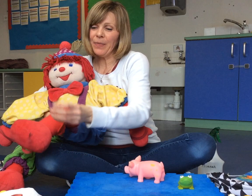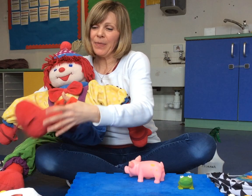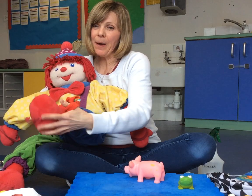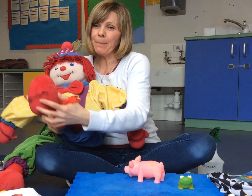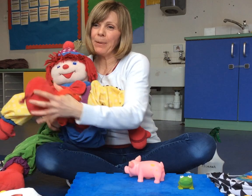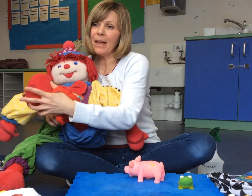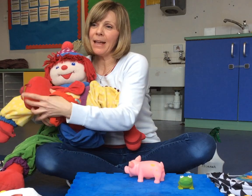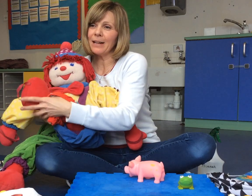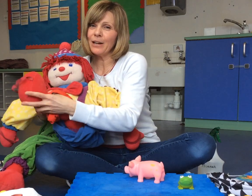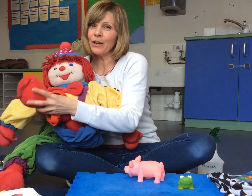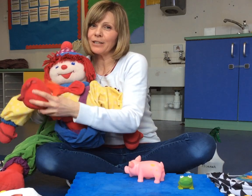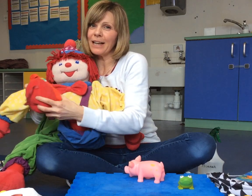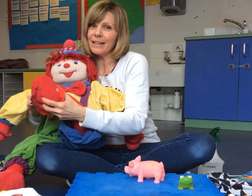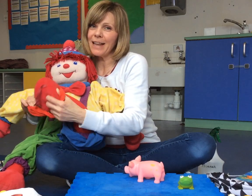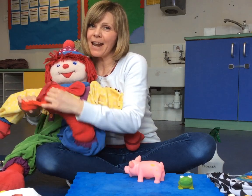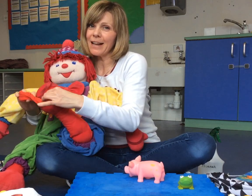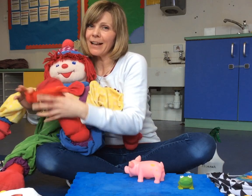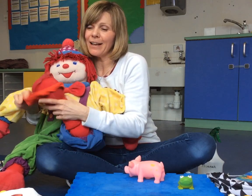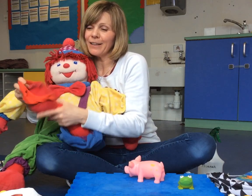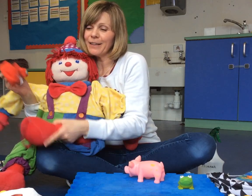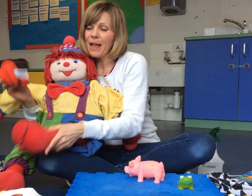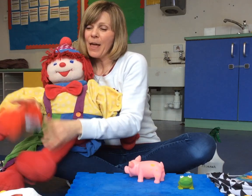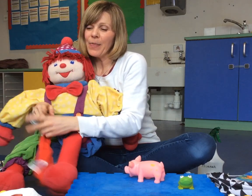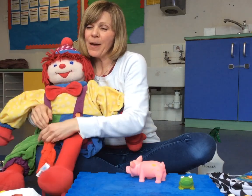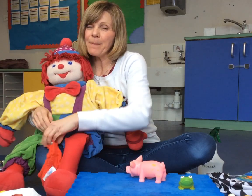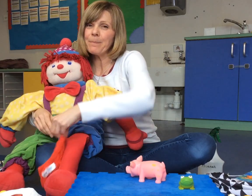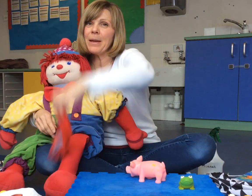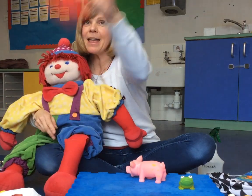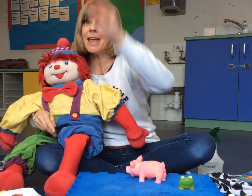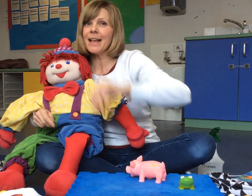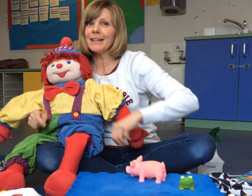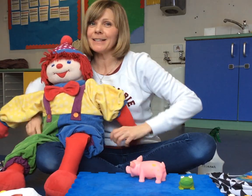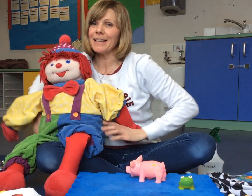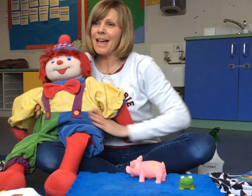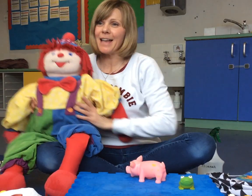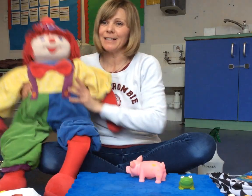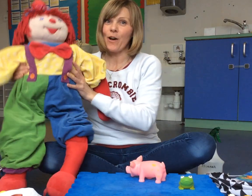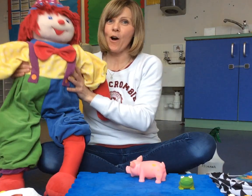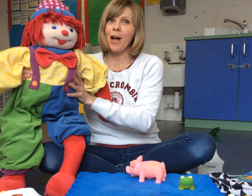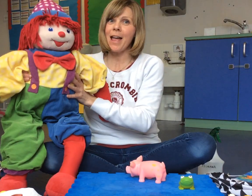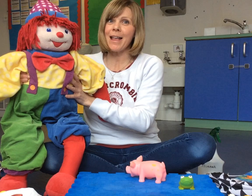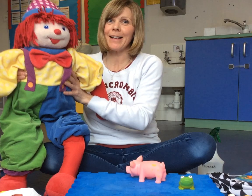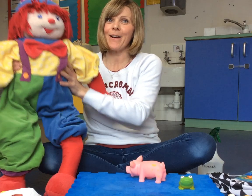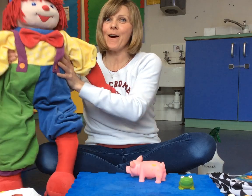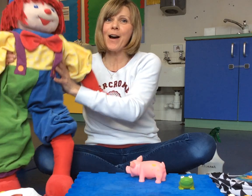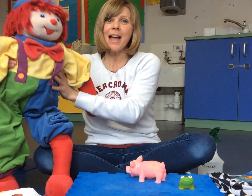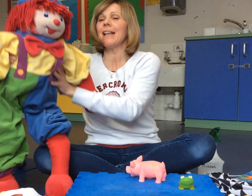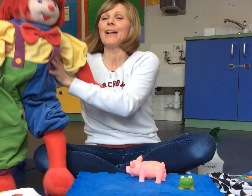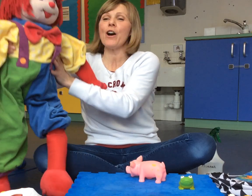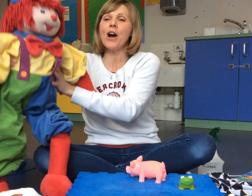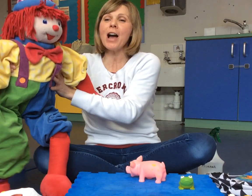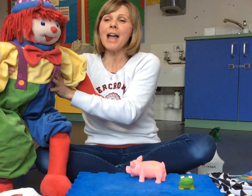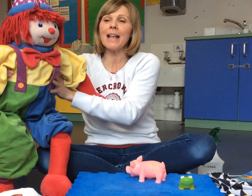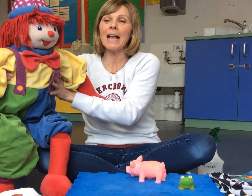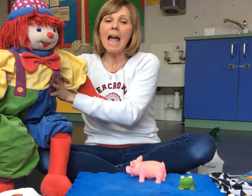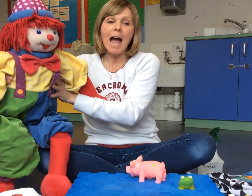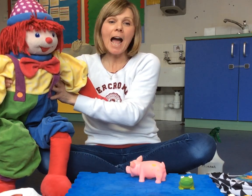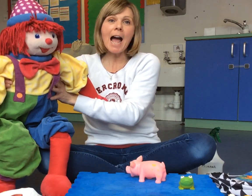The pig looked at Nelligan. The pig said, oink, oink, oink,